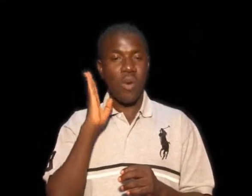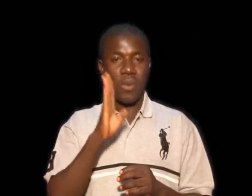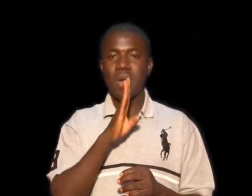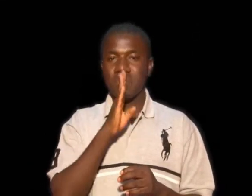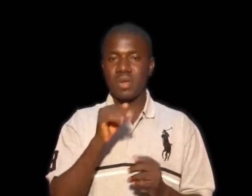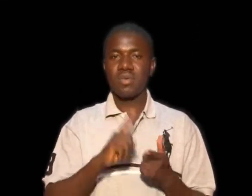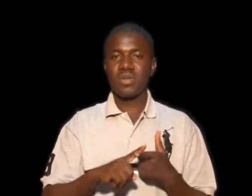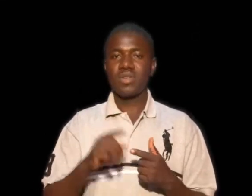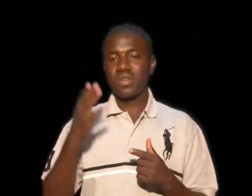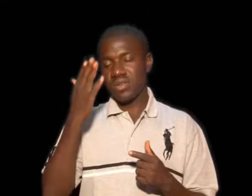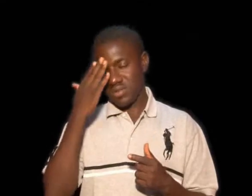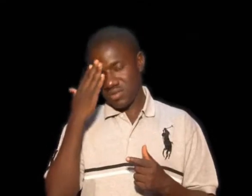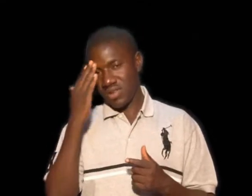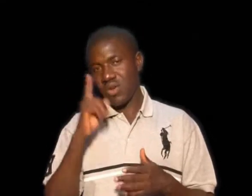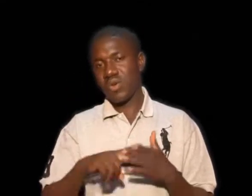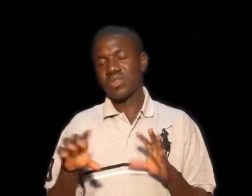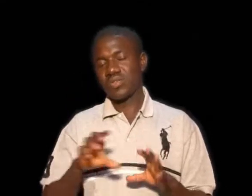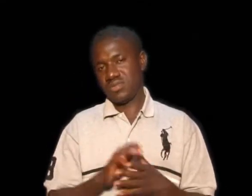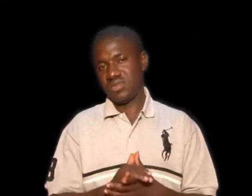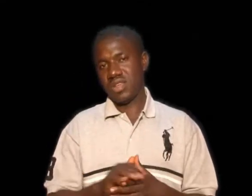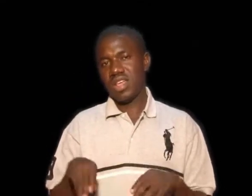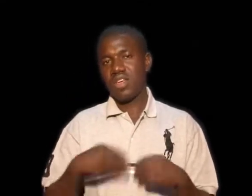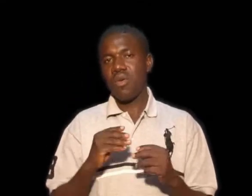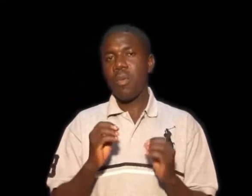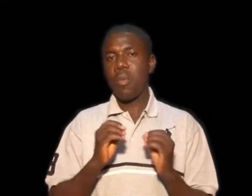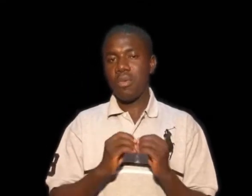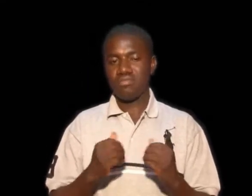you, so give more space as you go around obstacles.